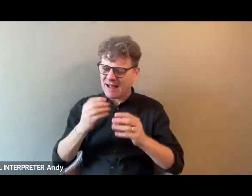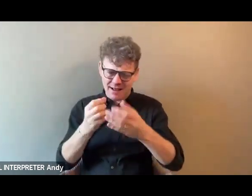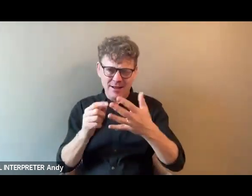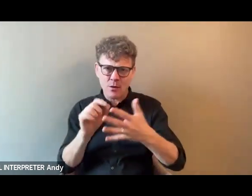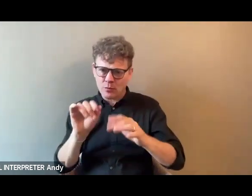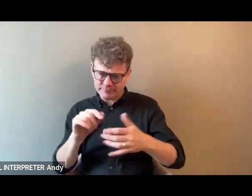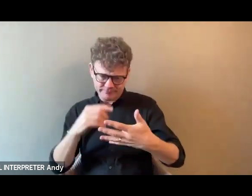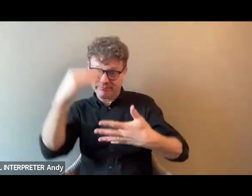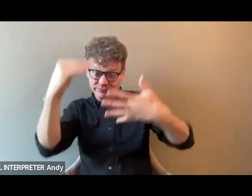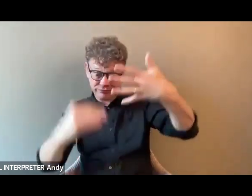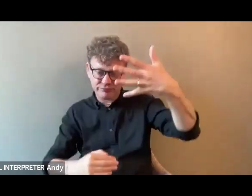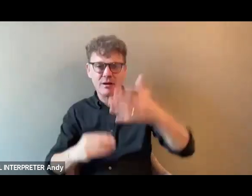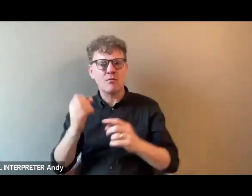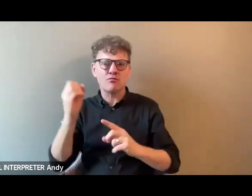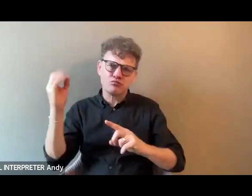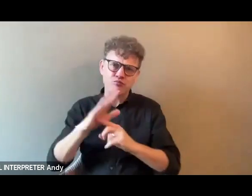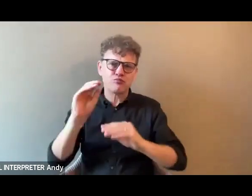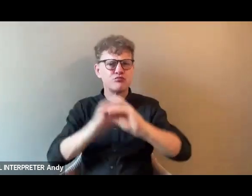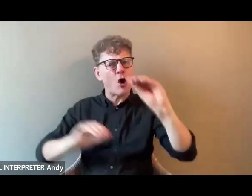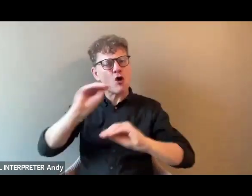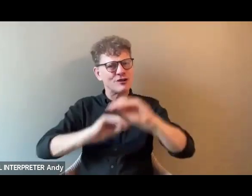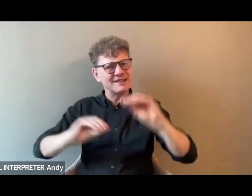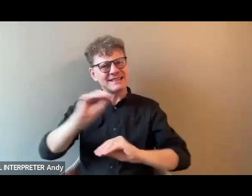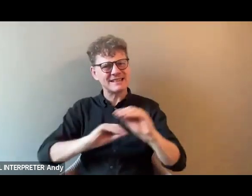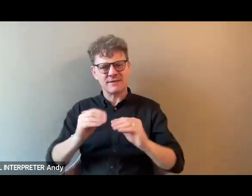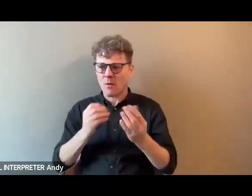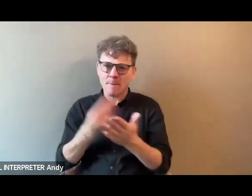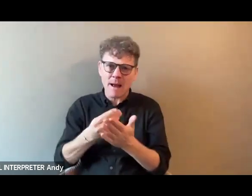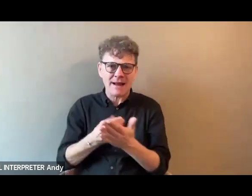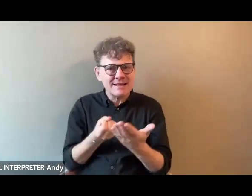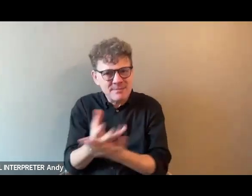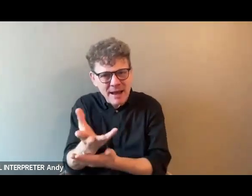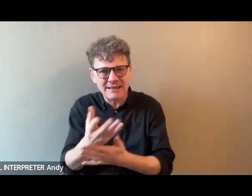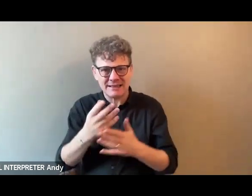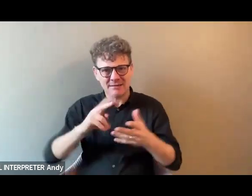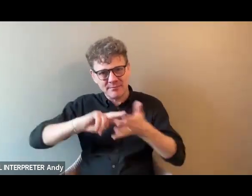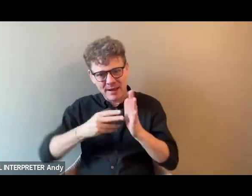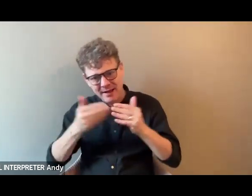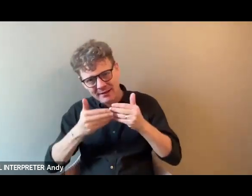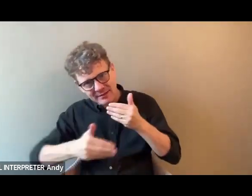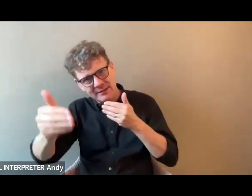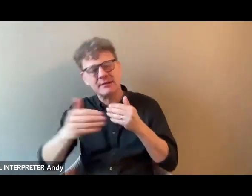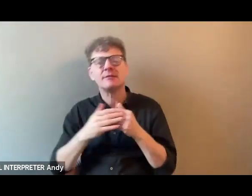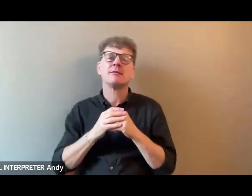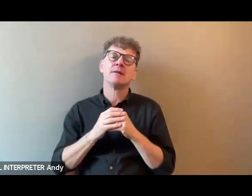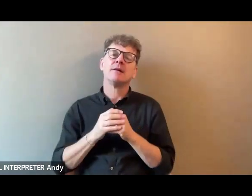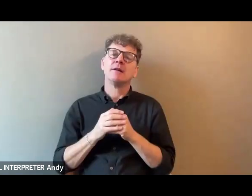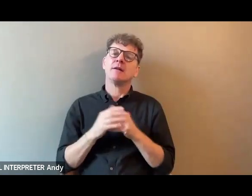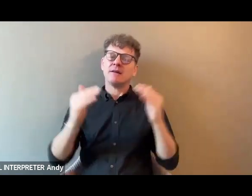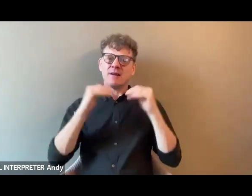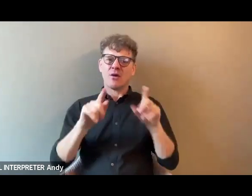your money spending, all of the what you're going to do next, etc. And ensure that